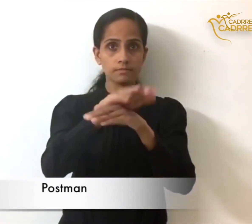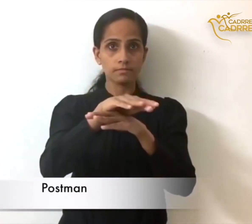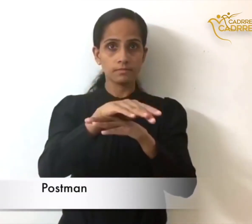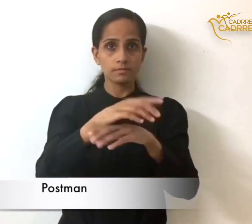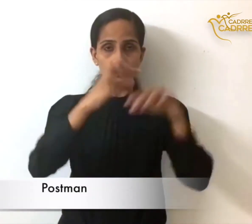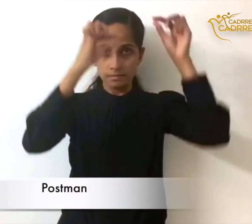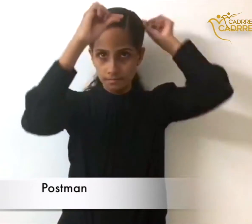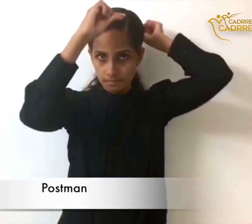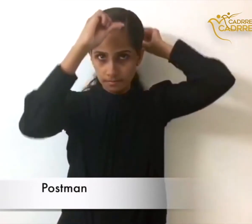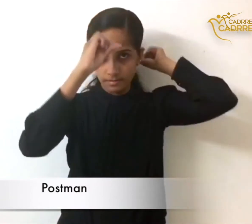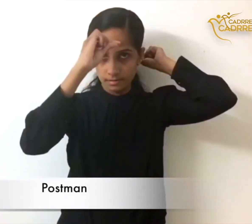postman,